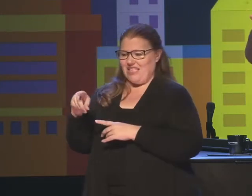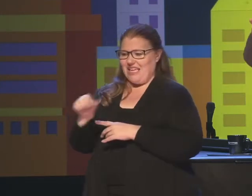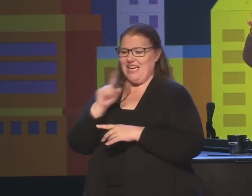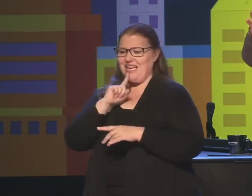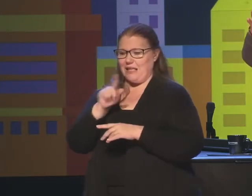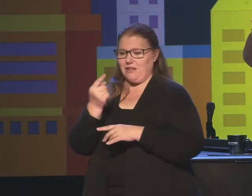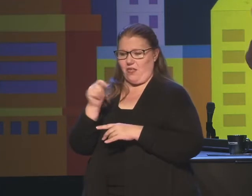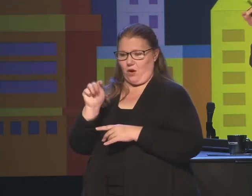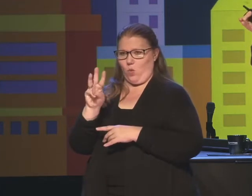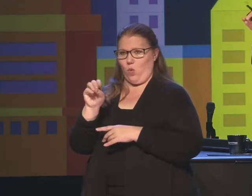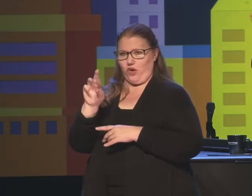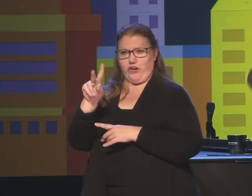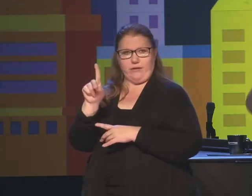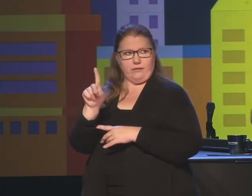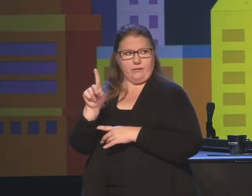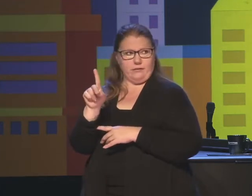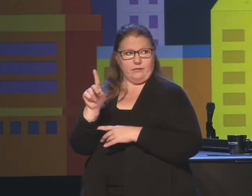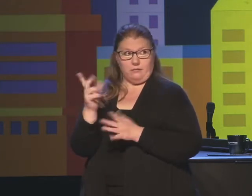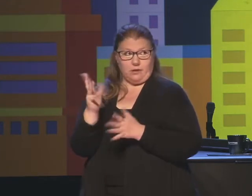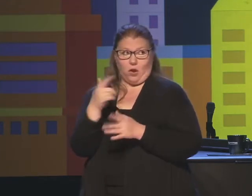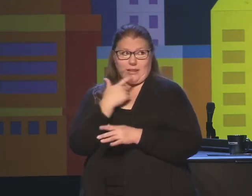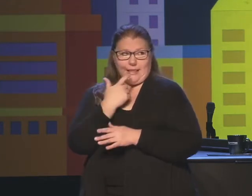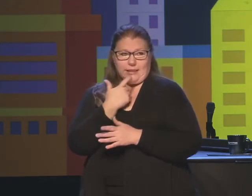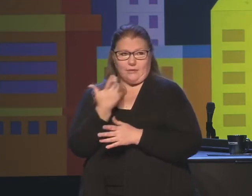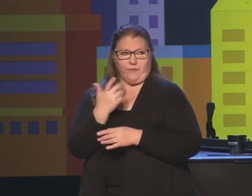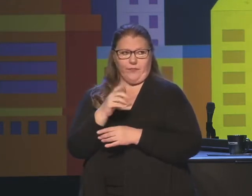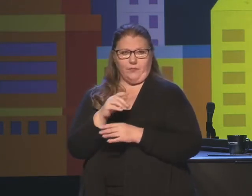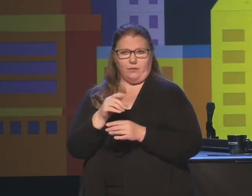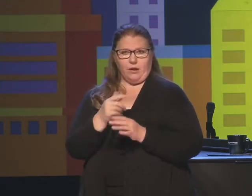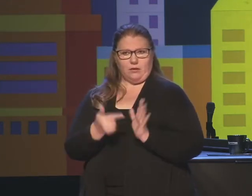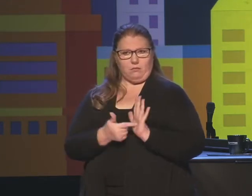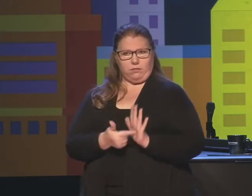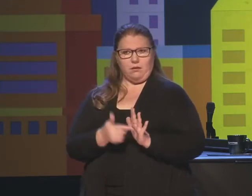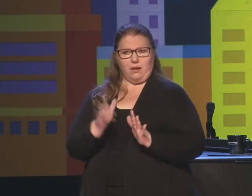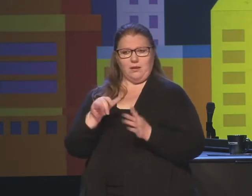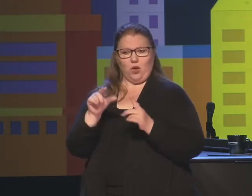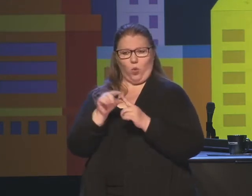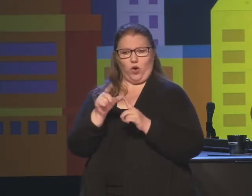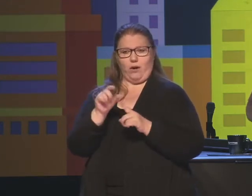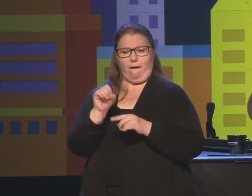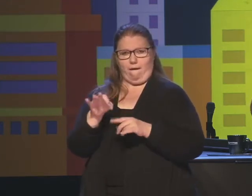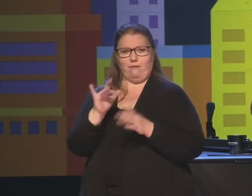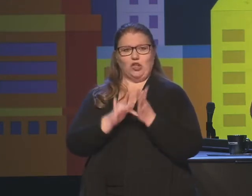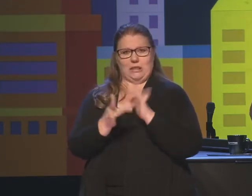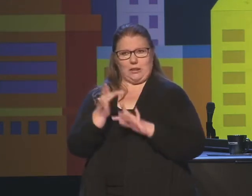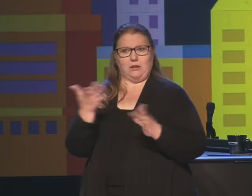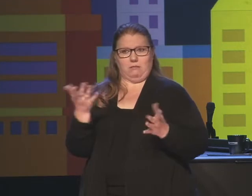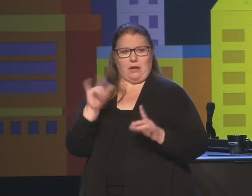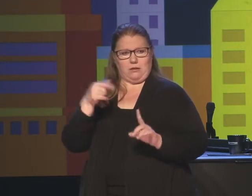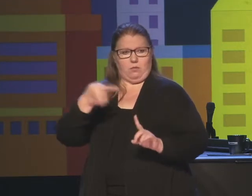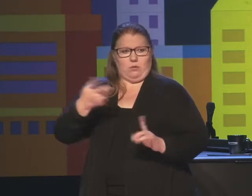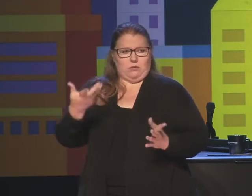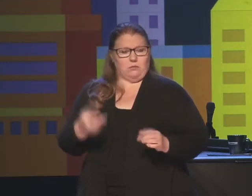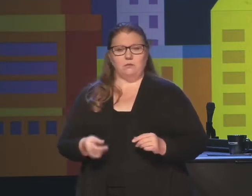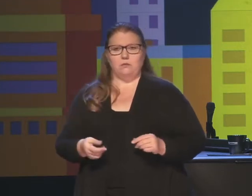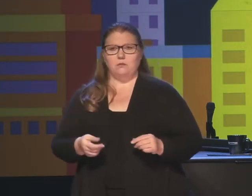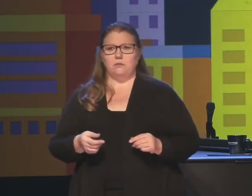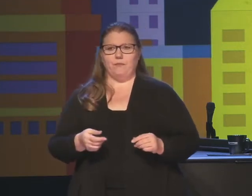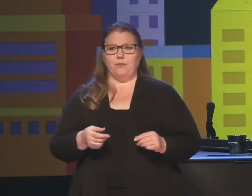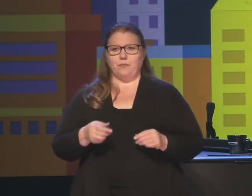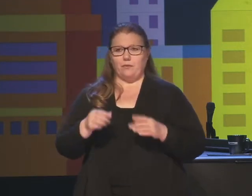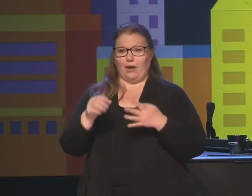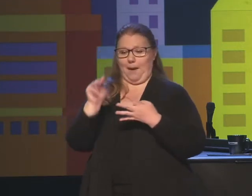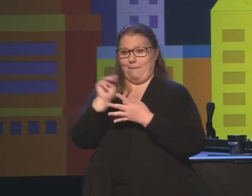word. Okay. Implication being it's the words of Jesus, right? That's the idea. That's what he's implying. In